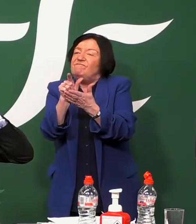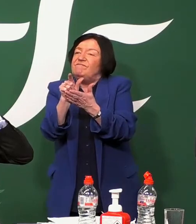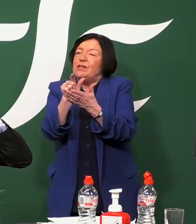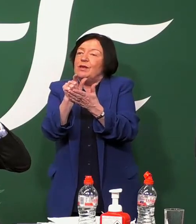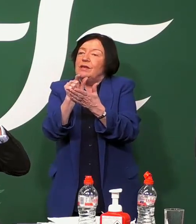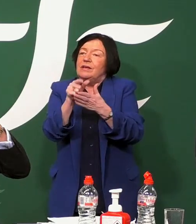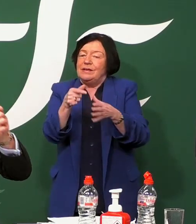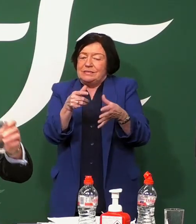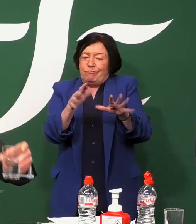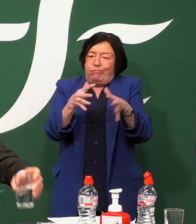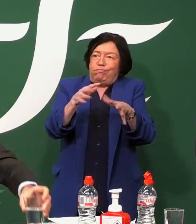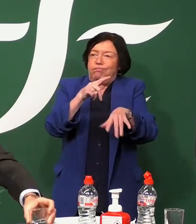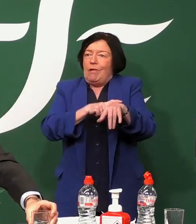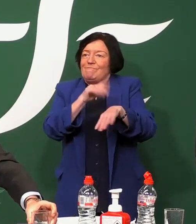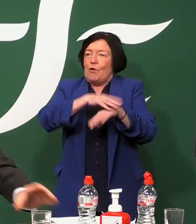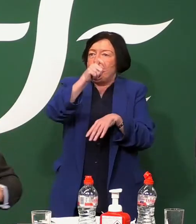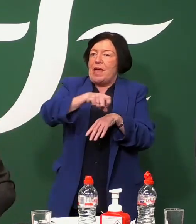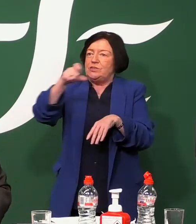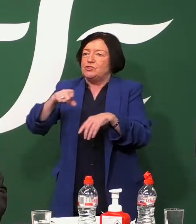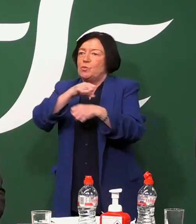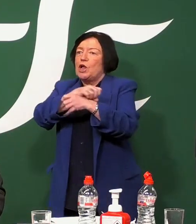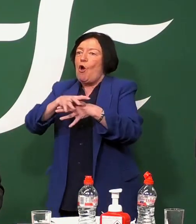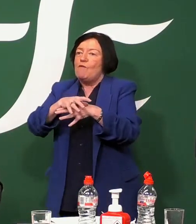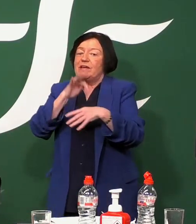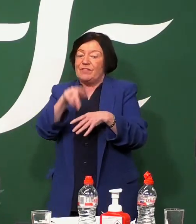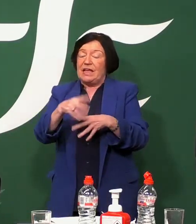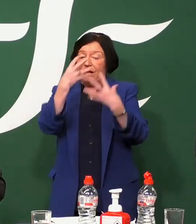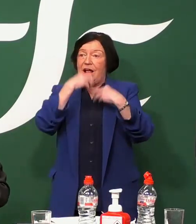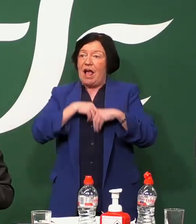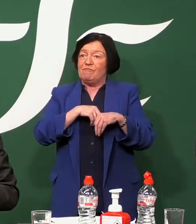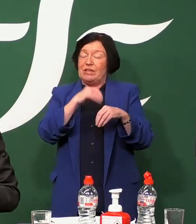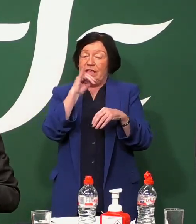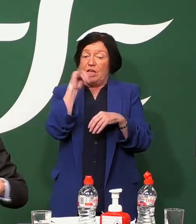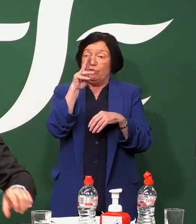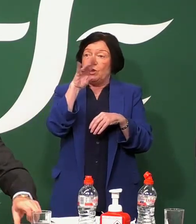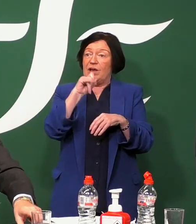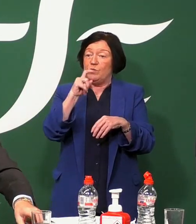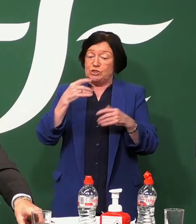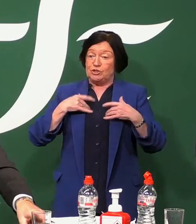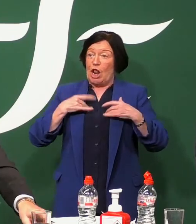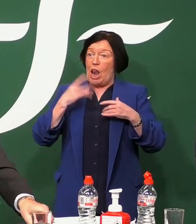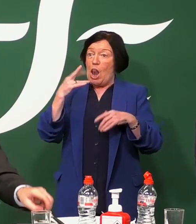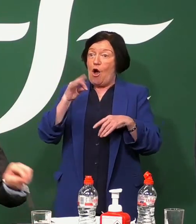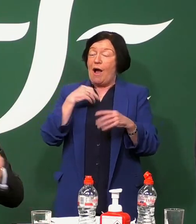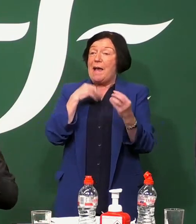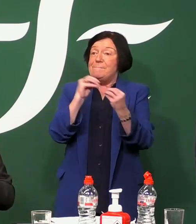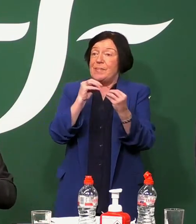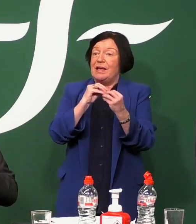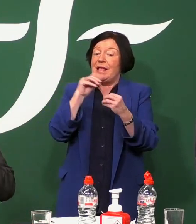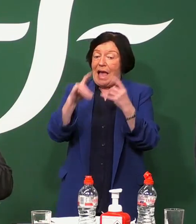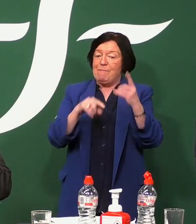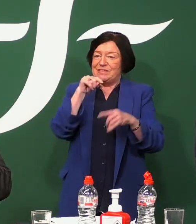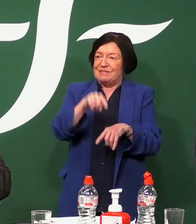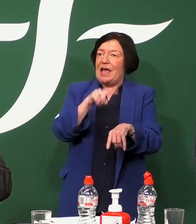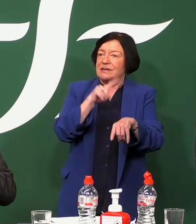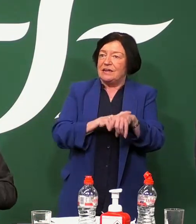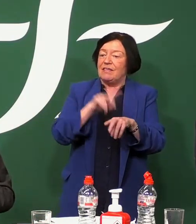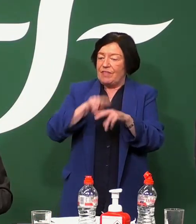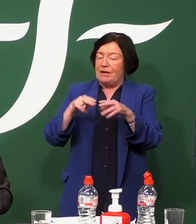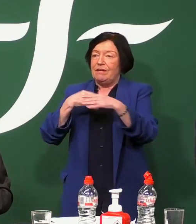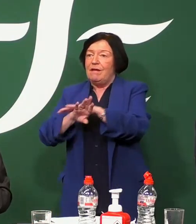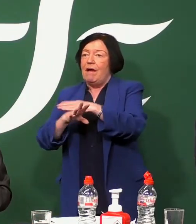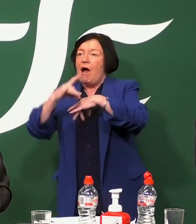a wobbly period for a patient with COVID disease. And if they get COVID pneumonitis, which is the lung injury I mentioned, it usually happens at that point, and then they come into